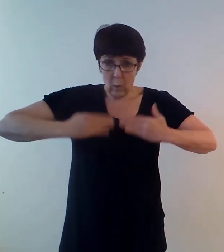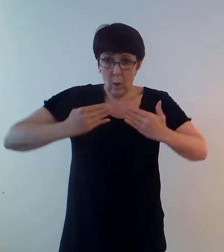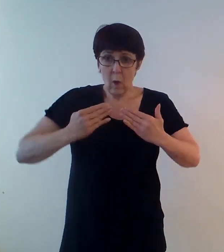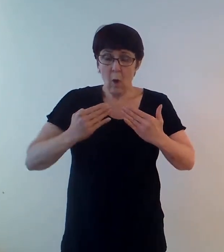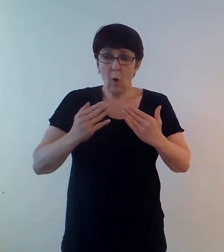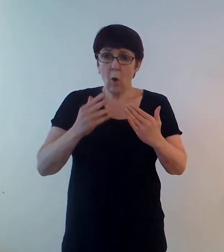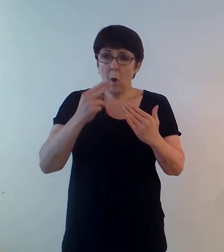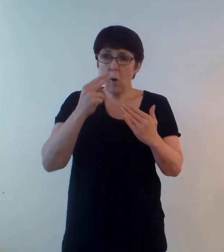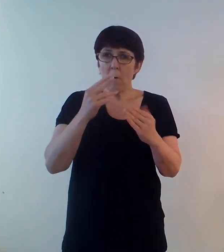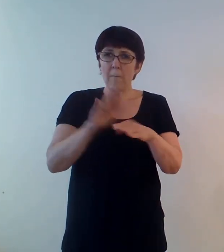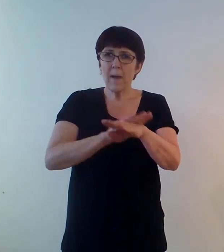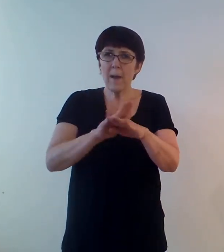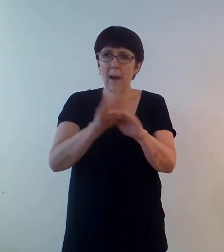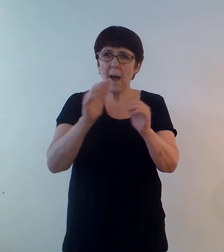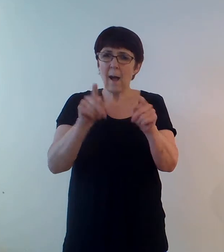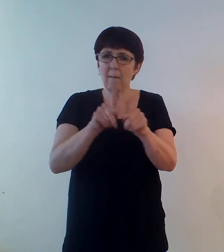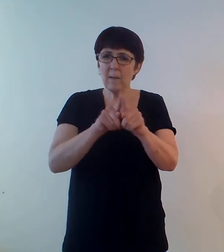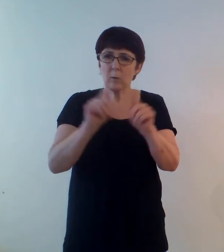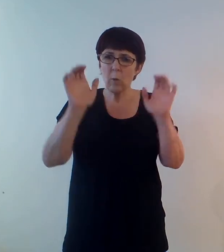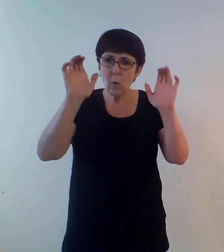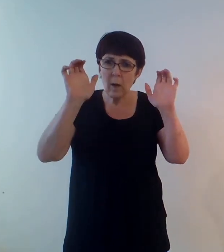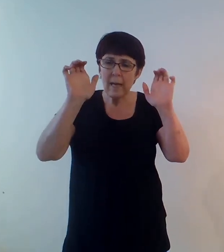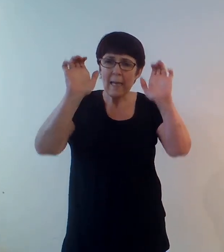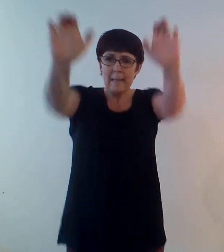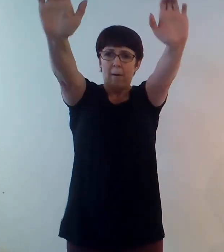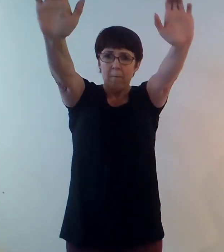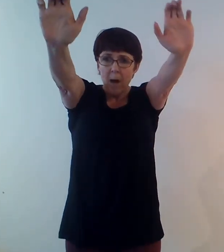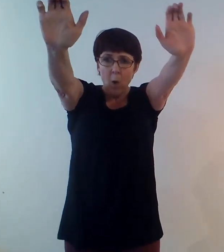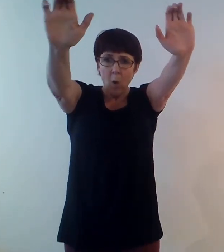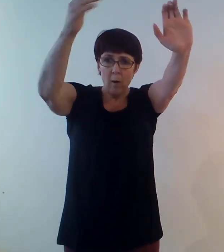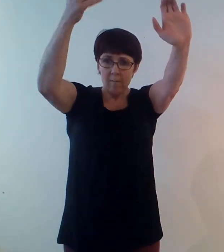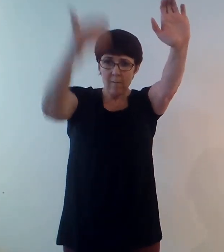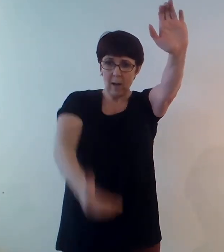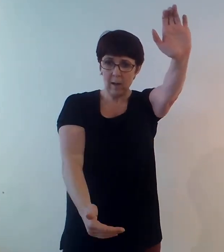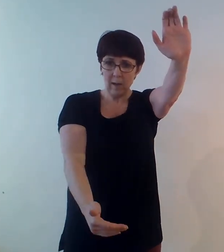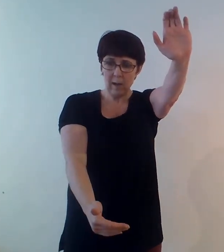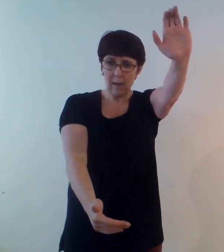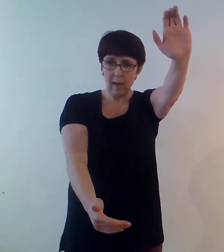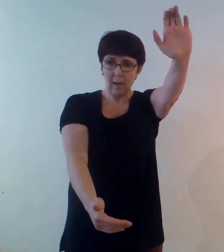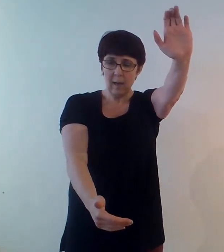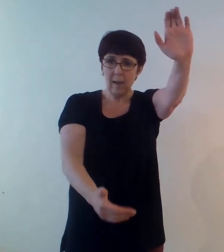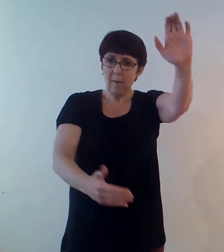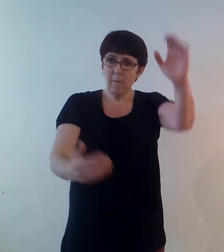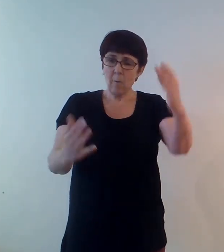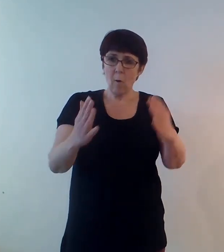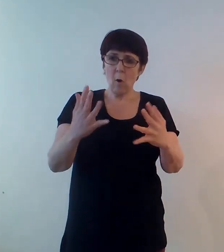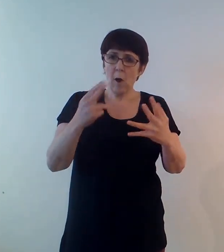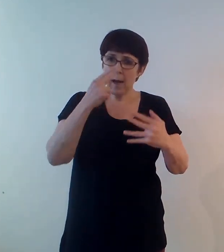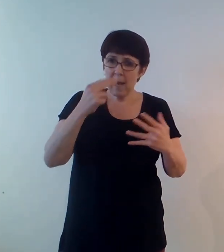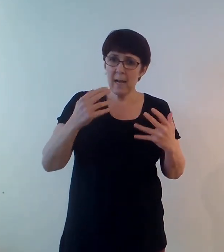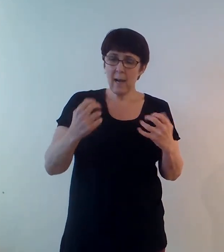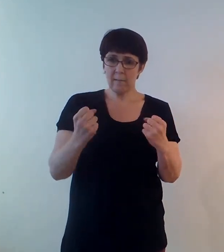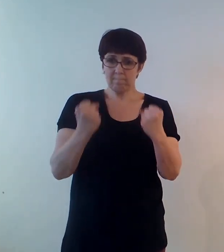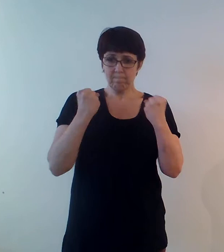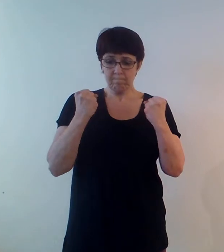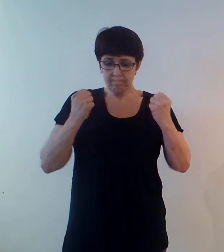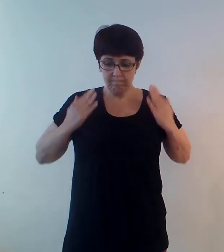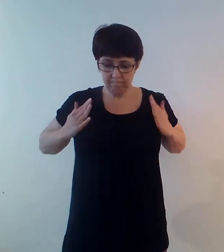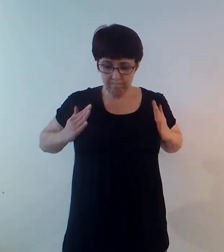it's about the position of a handstand. And again, when you kick upside down, the core activated, the glutes are squeezed, you know, the chest is under, the shoulders are pushing